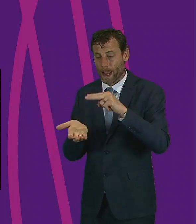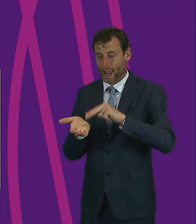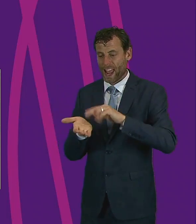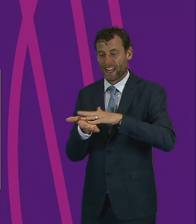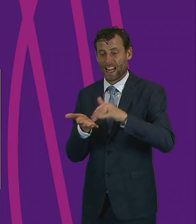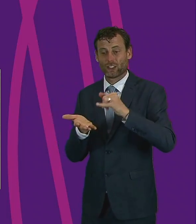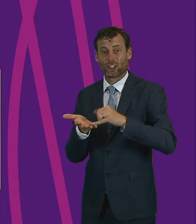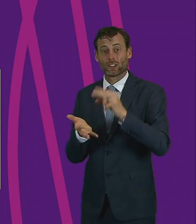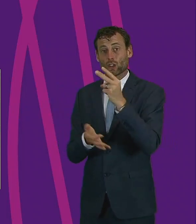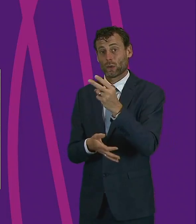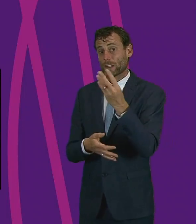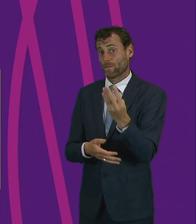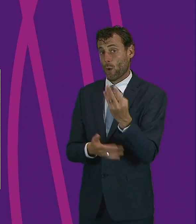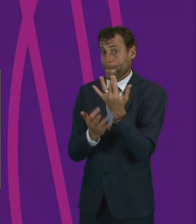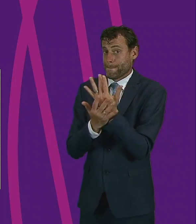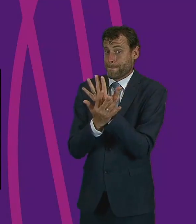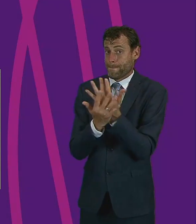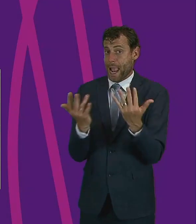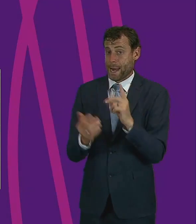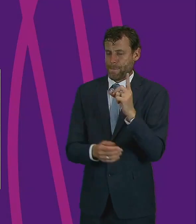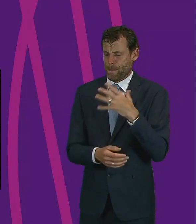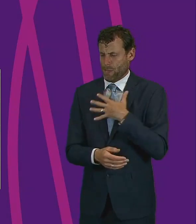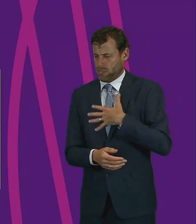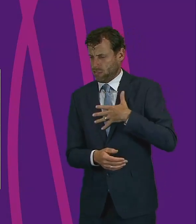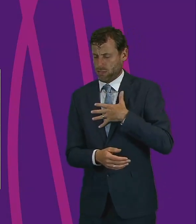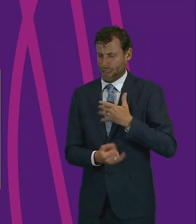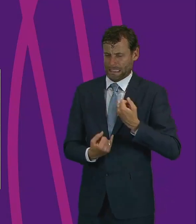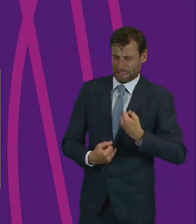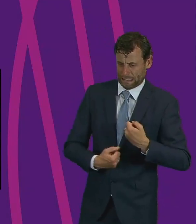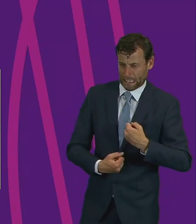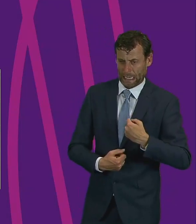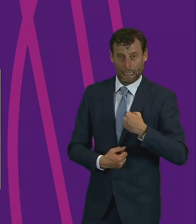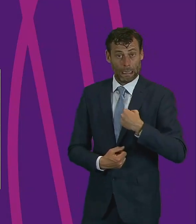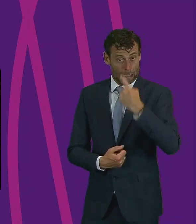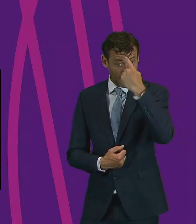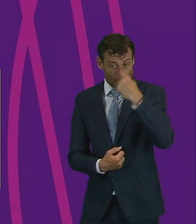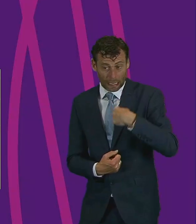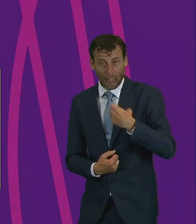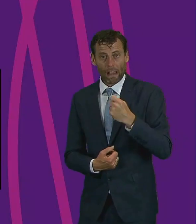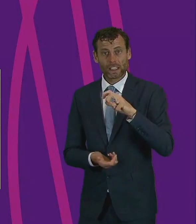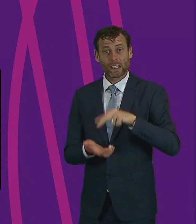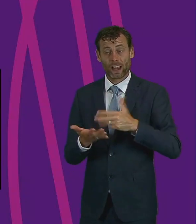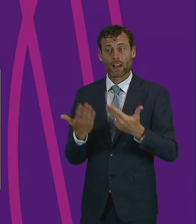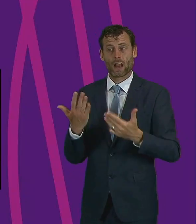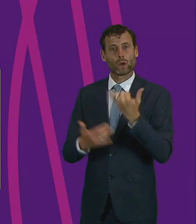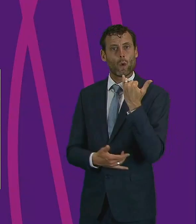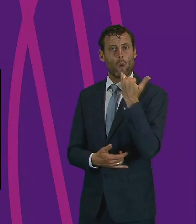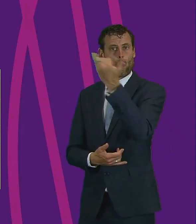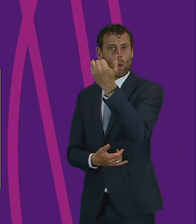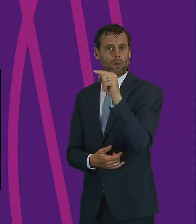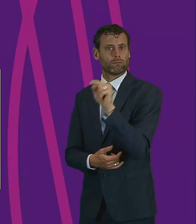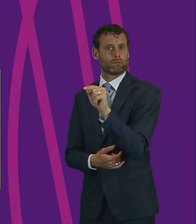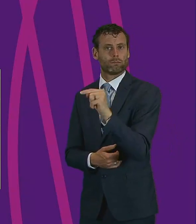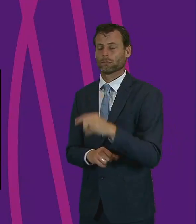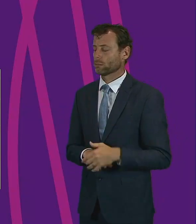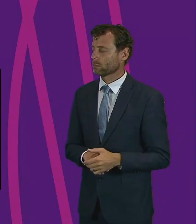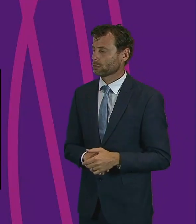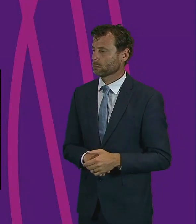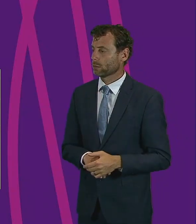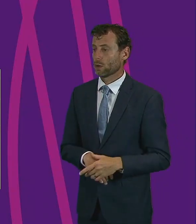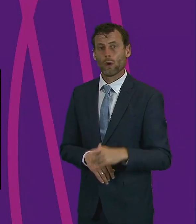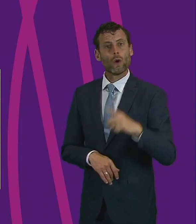to be the first port of call for any patients with queries about COVID-19 through the designated helpline. Because of the